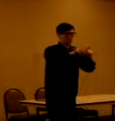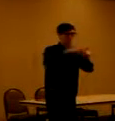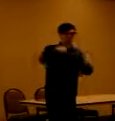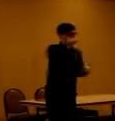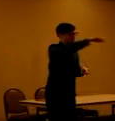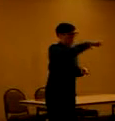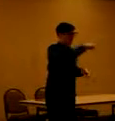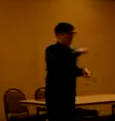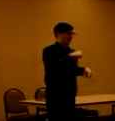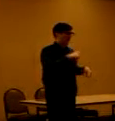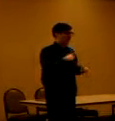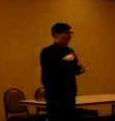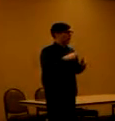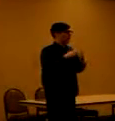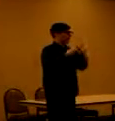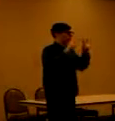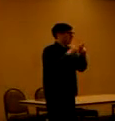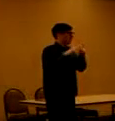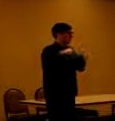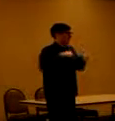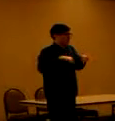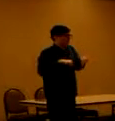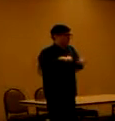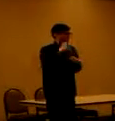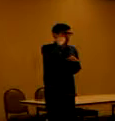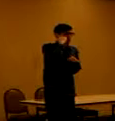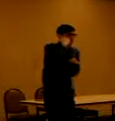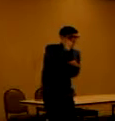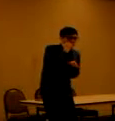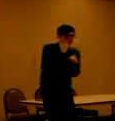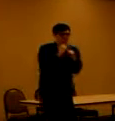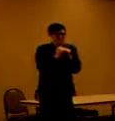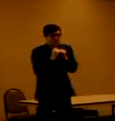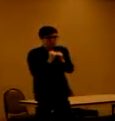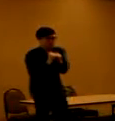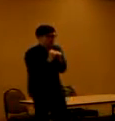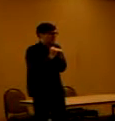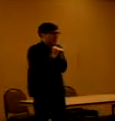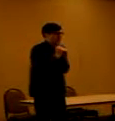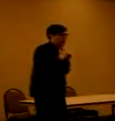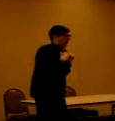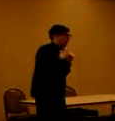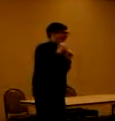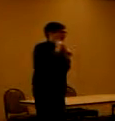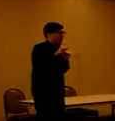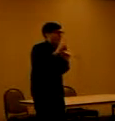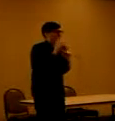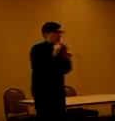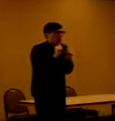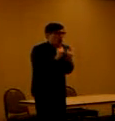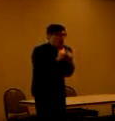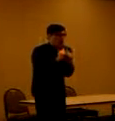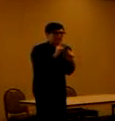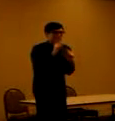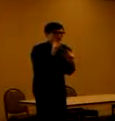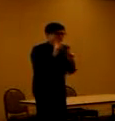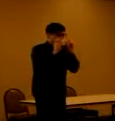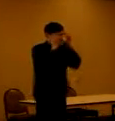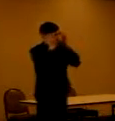I used to be a student just like you, and I was very nervous and shy, and you know, I have to talk with a